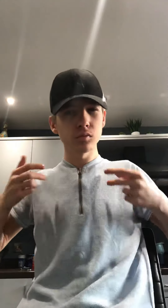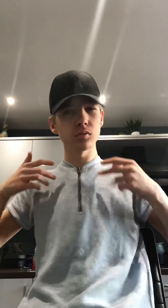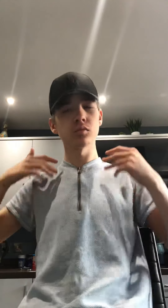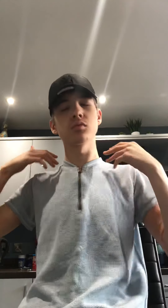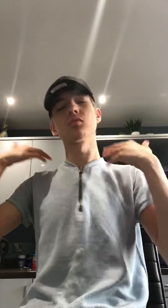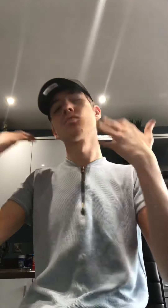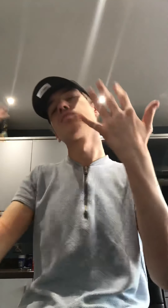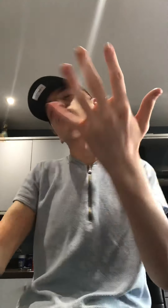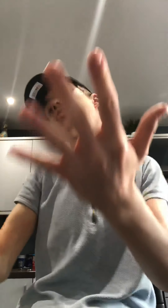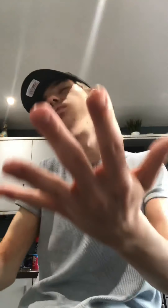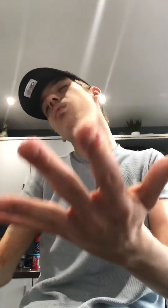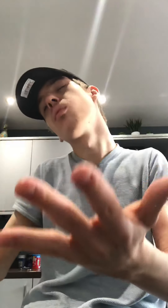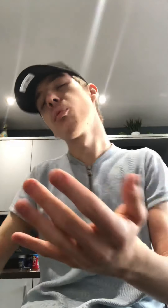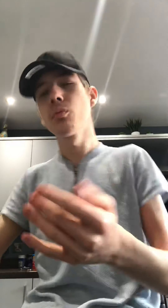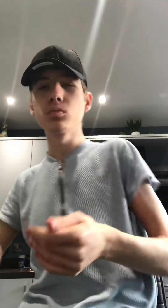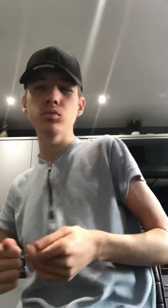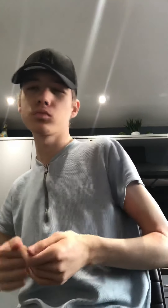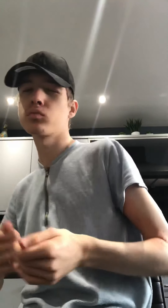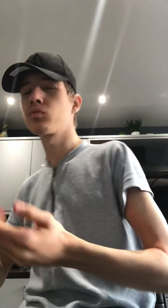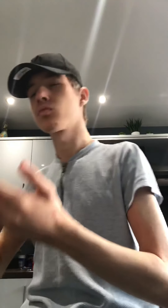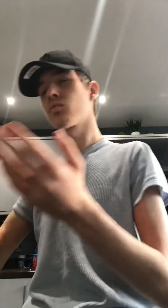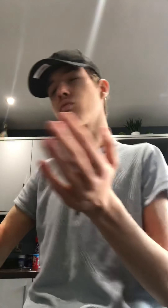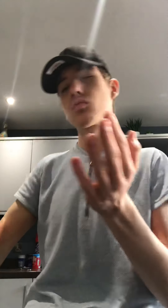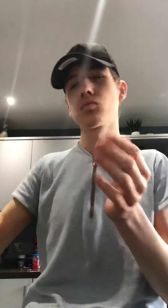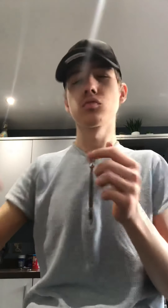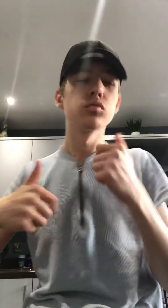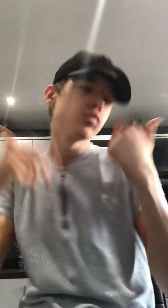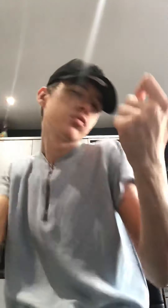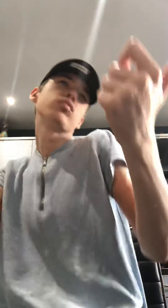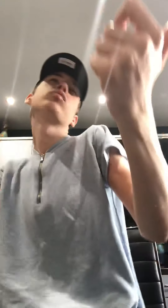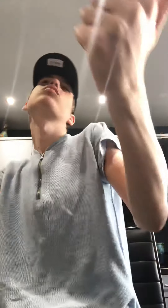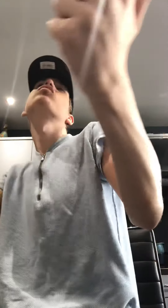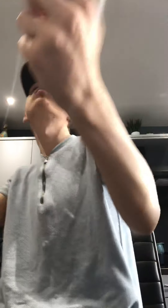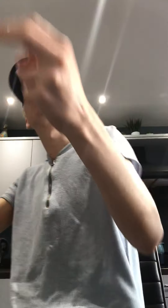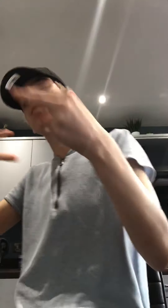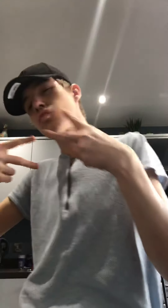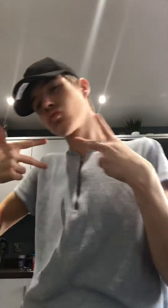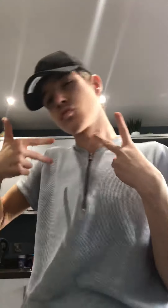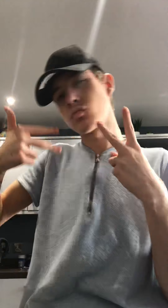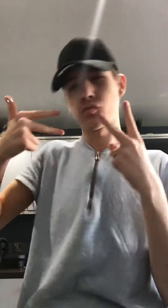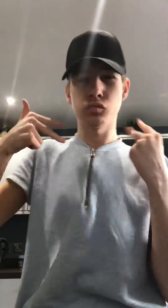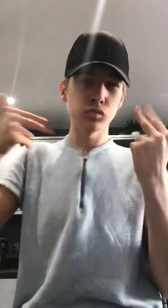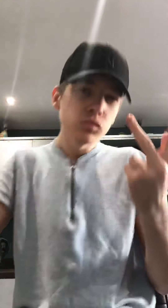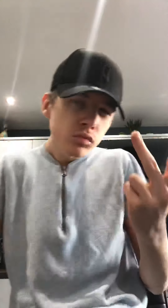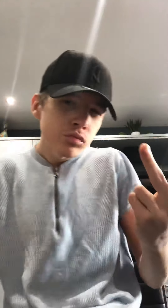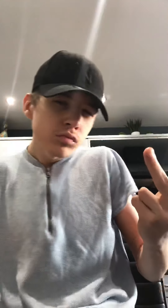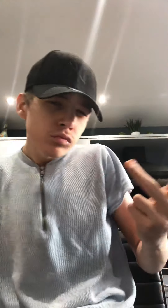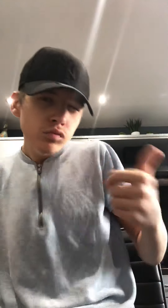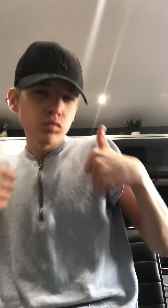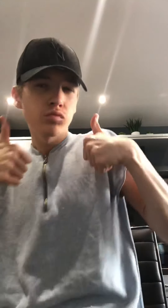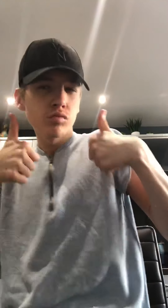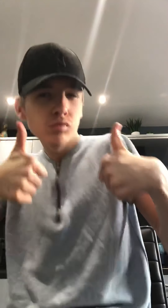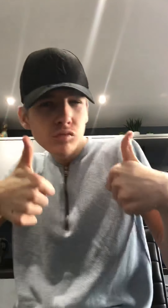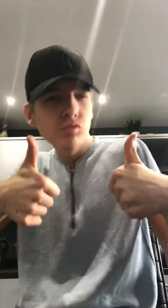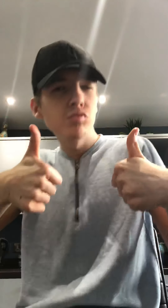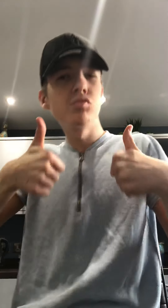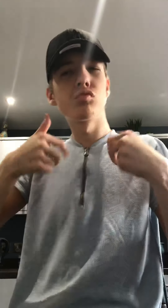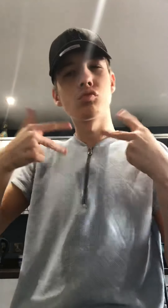more, you open the door, and